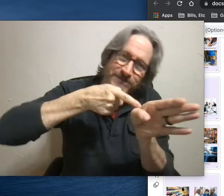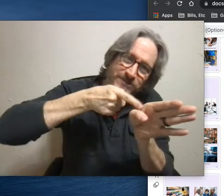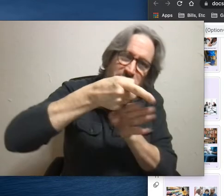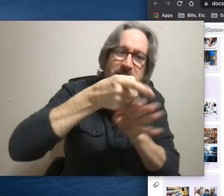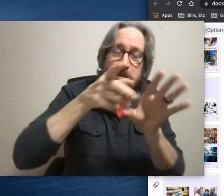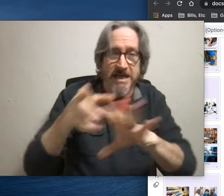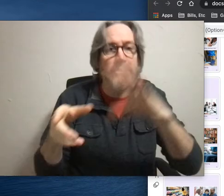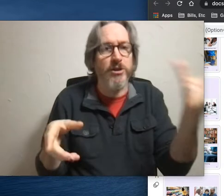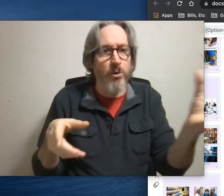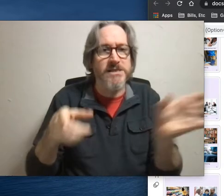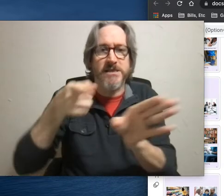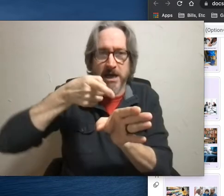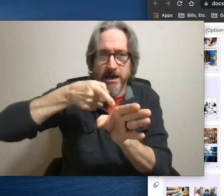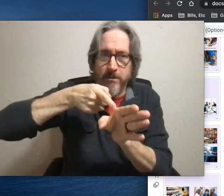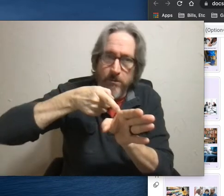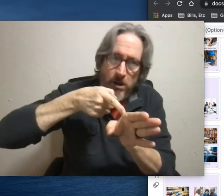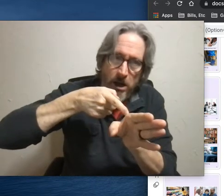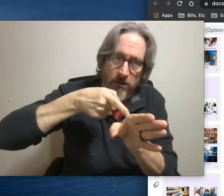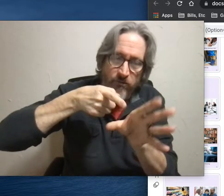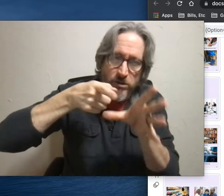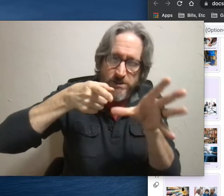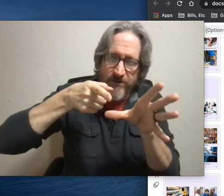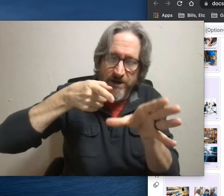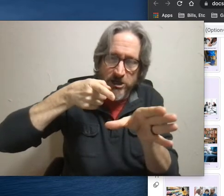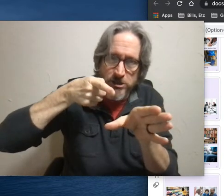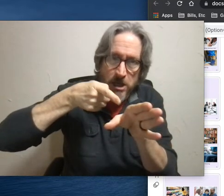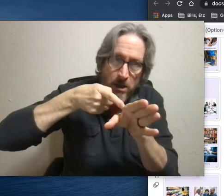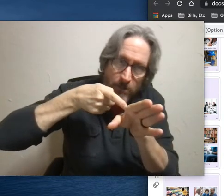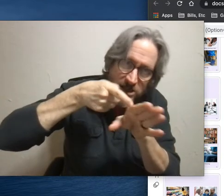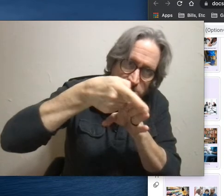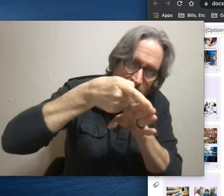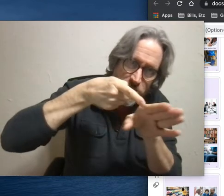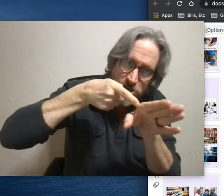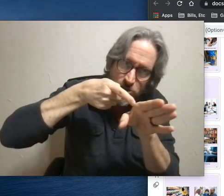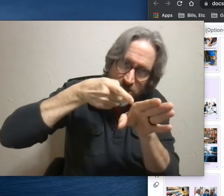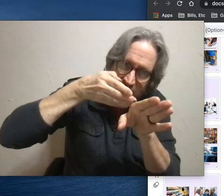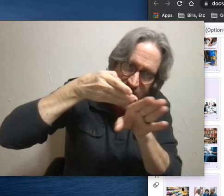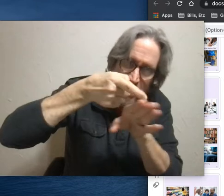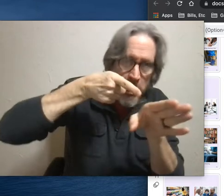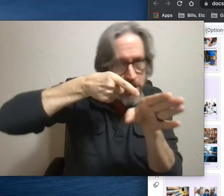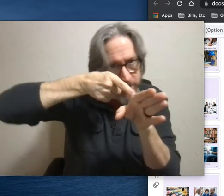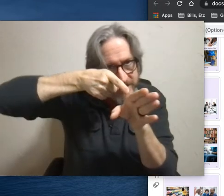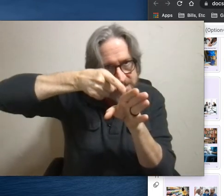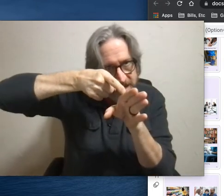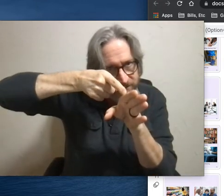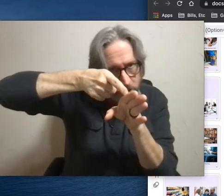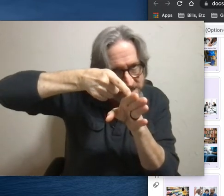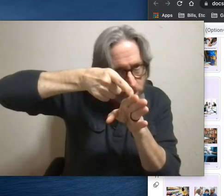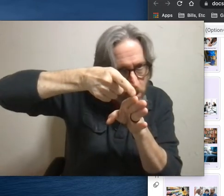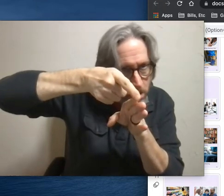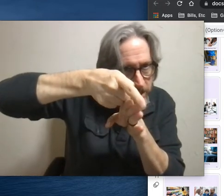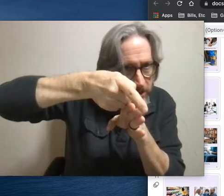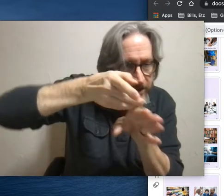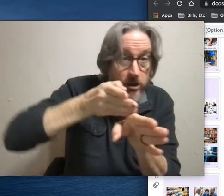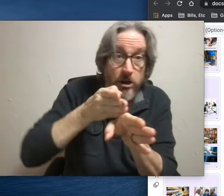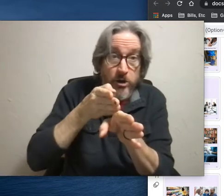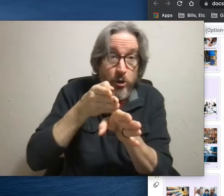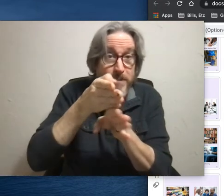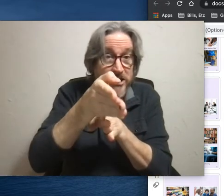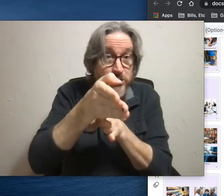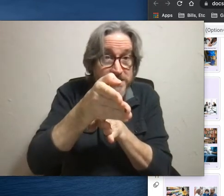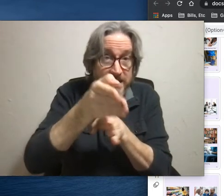Specialist, take a look at what's the sign for some variations. But specialist, usually it's like, this, they focus on one little thing.